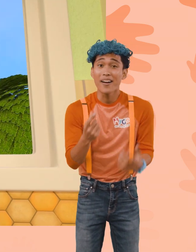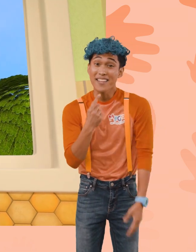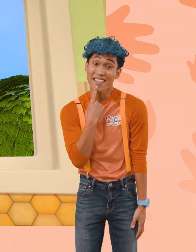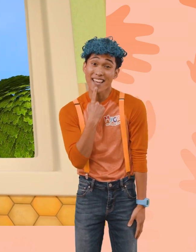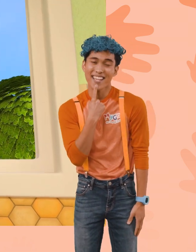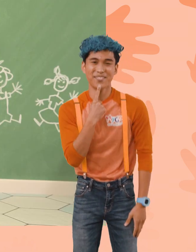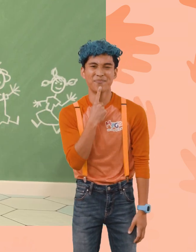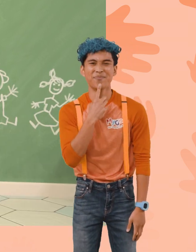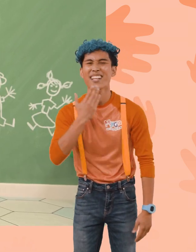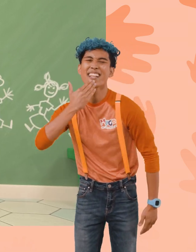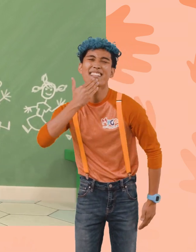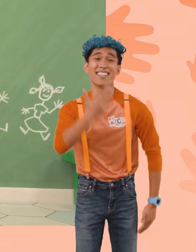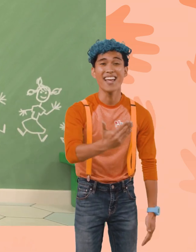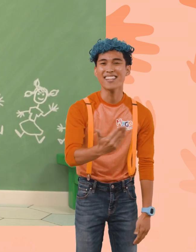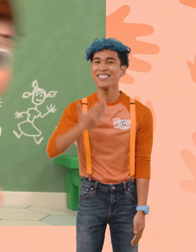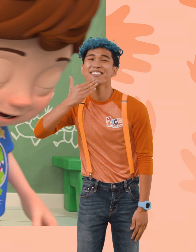want to say.